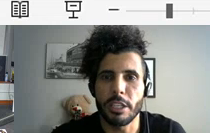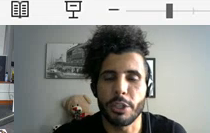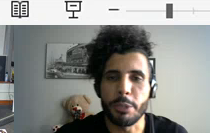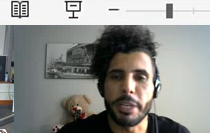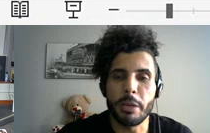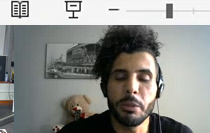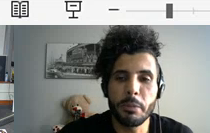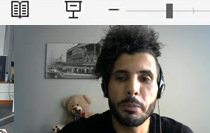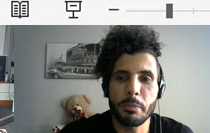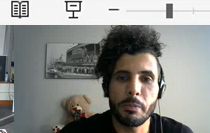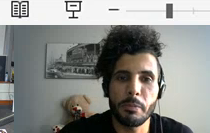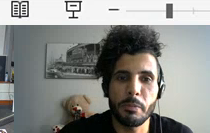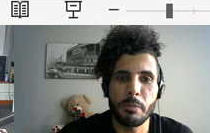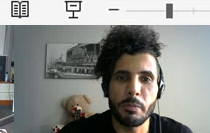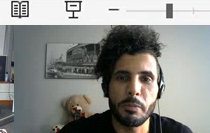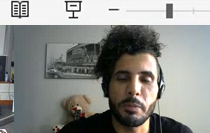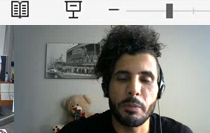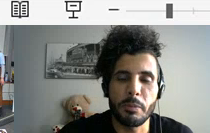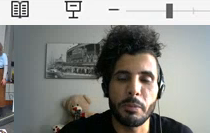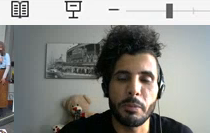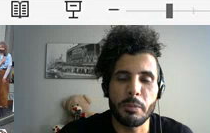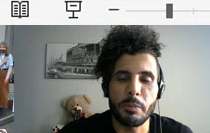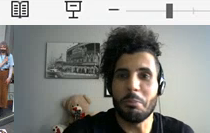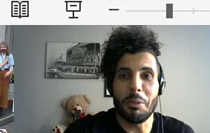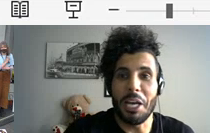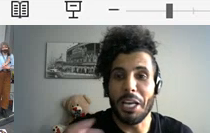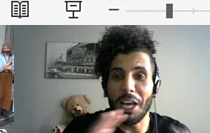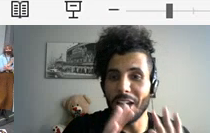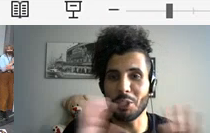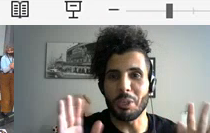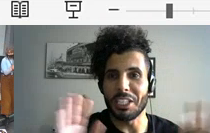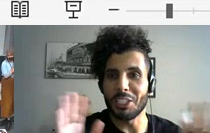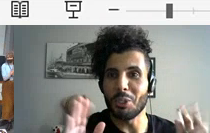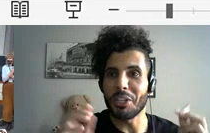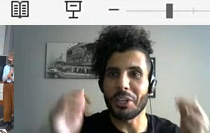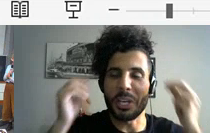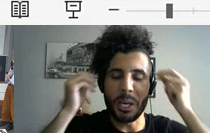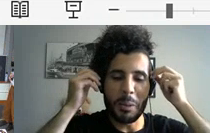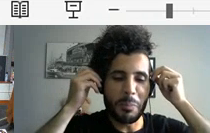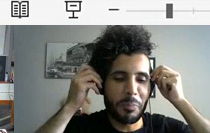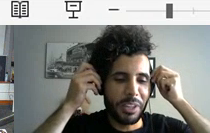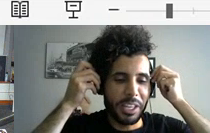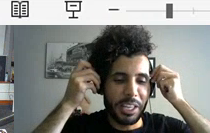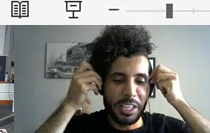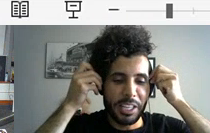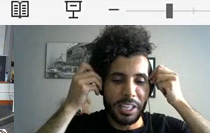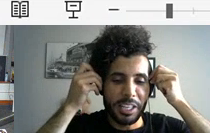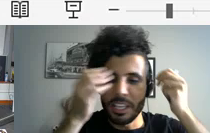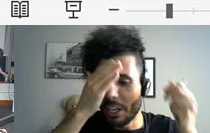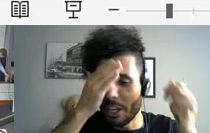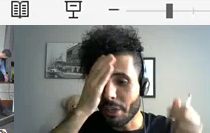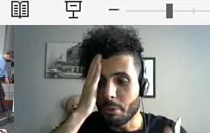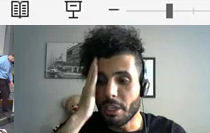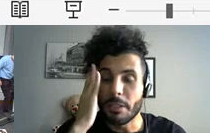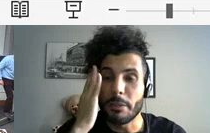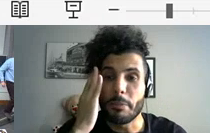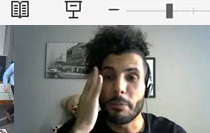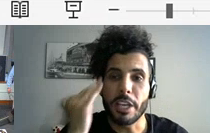Can you hear me now? Yes. Okay. I swear I didn't do anything. Okay. Well,